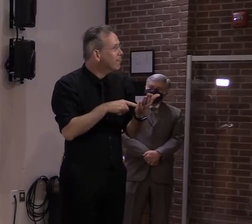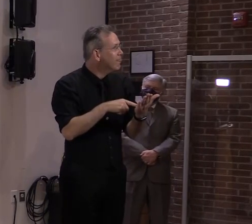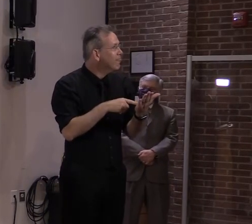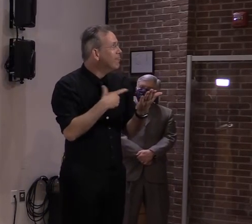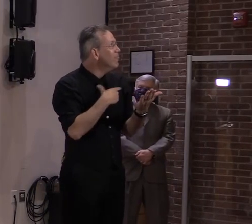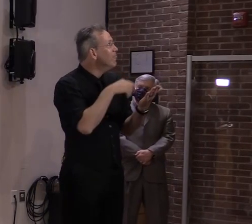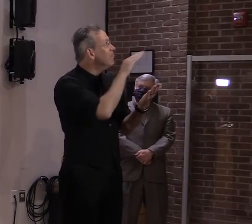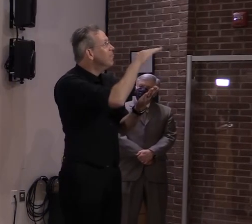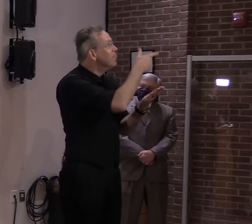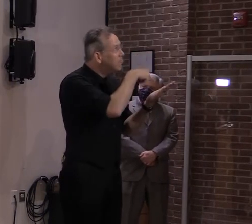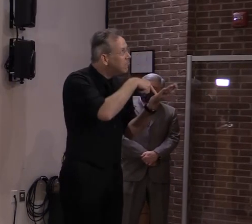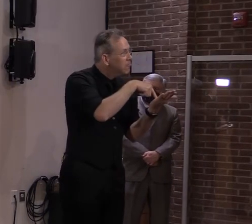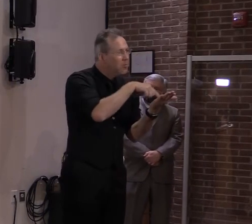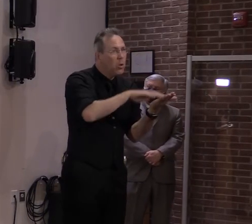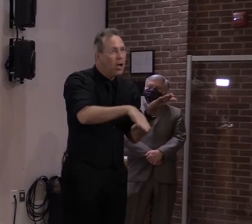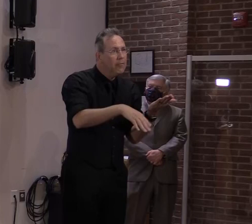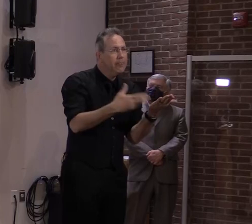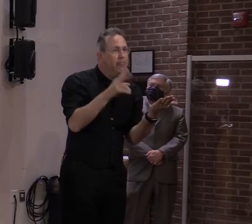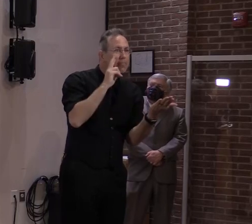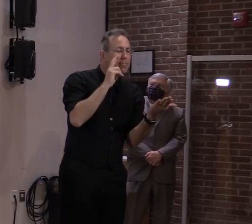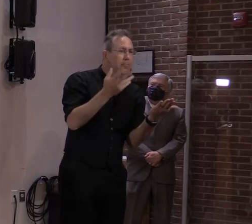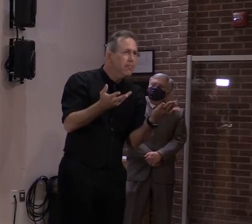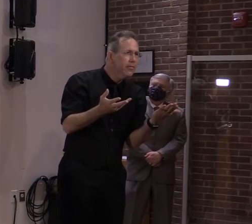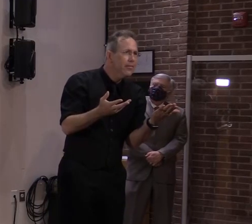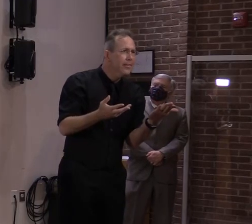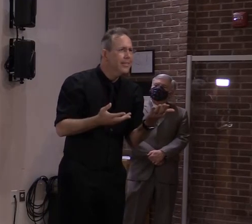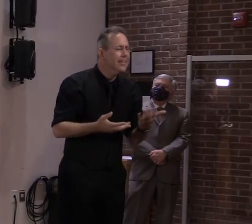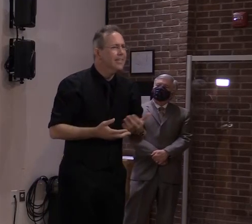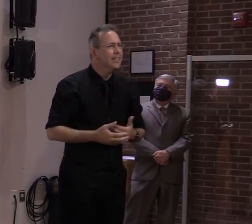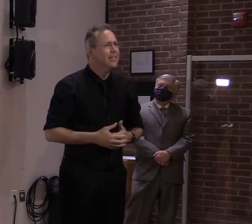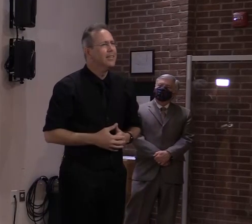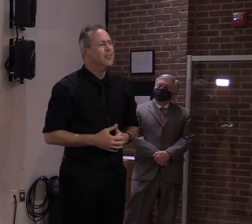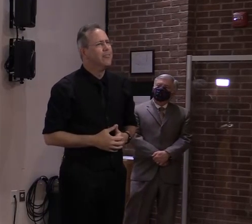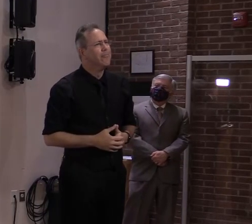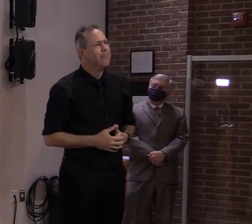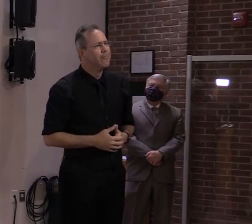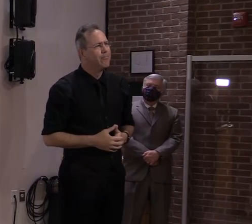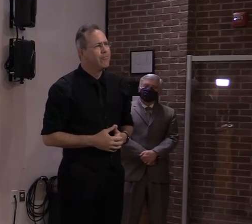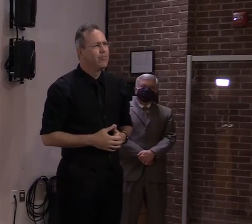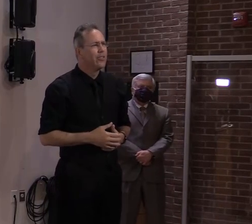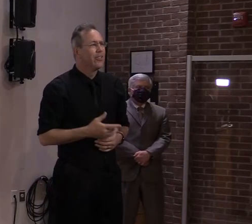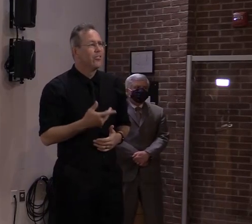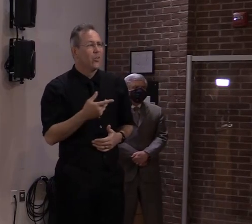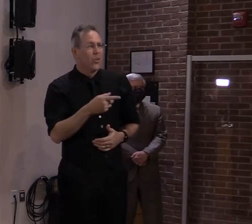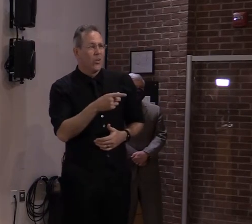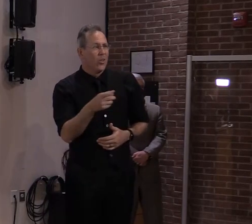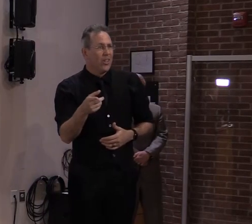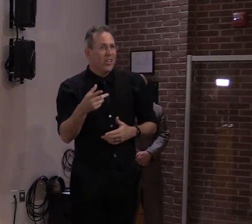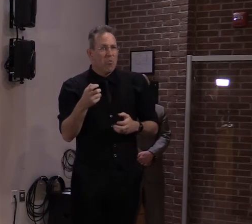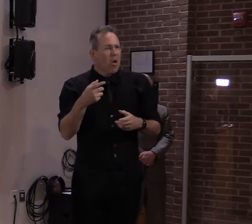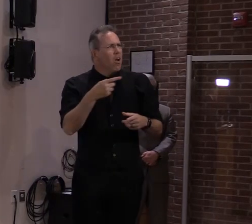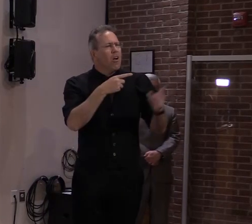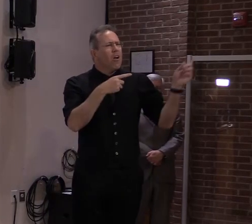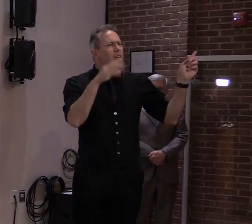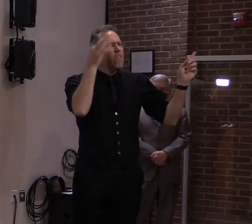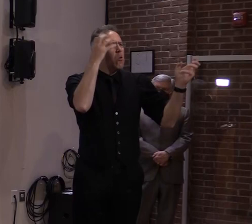administration to make sure that we hold people harmless and that they understand we were in a crisis